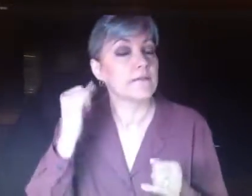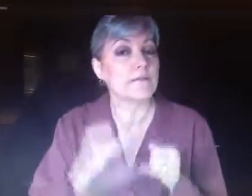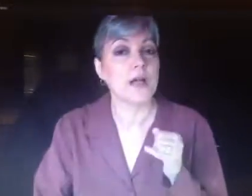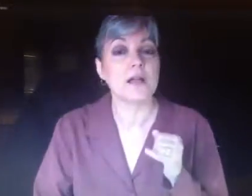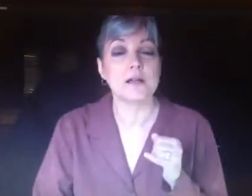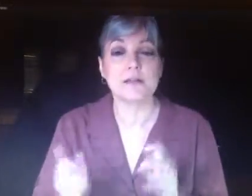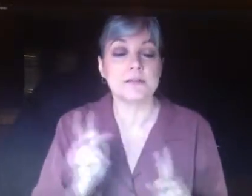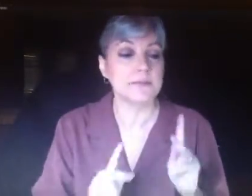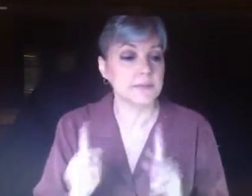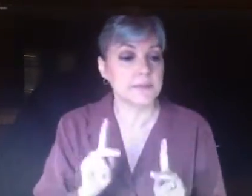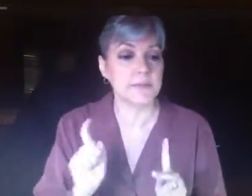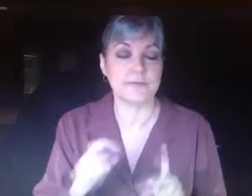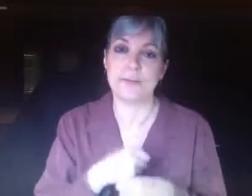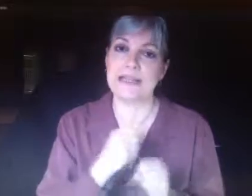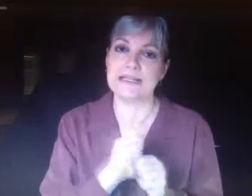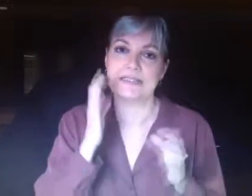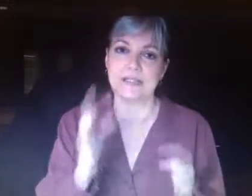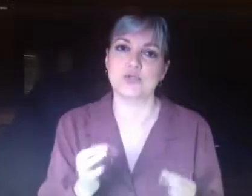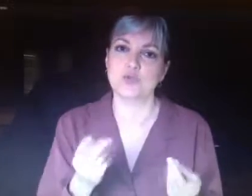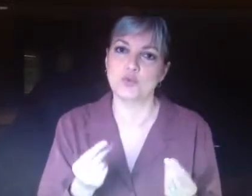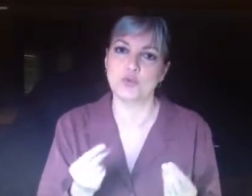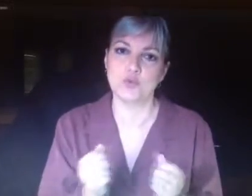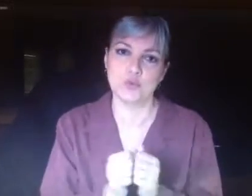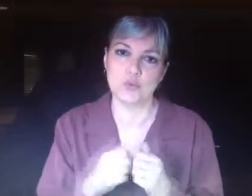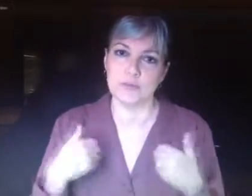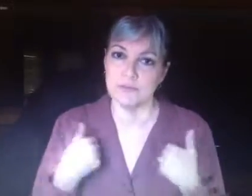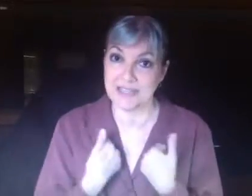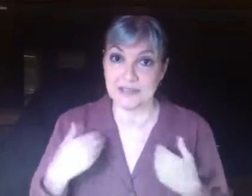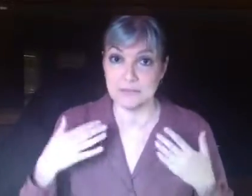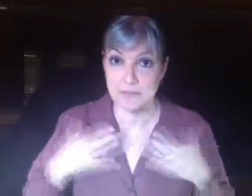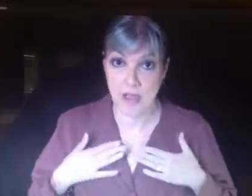You'll be able to make it clear to your child to where they understand it.